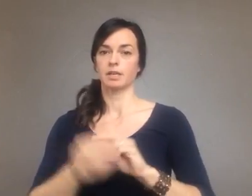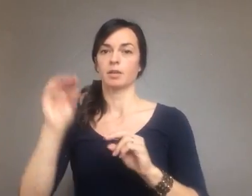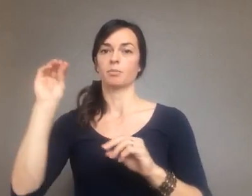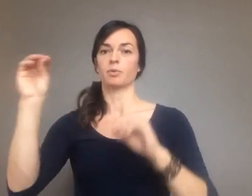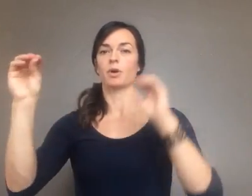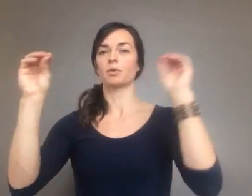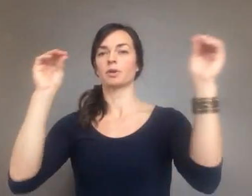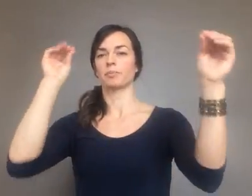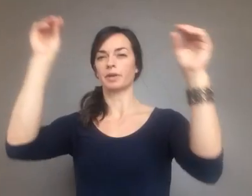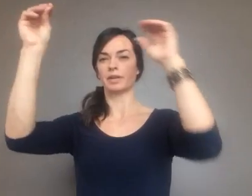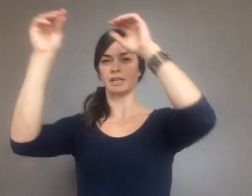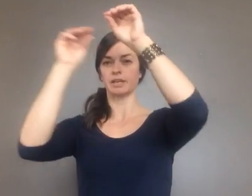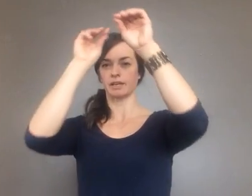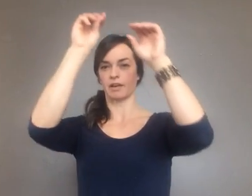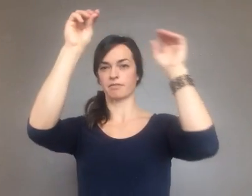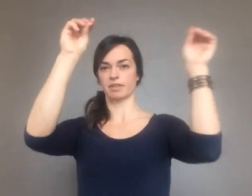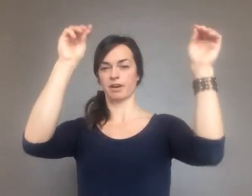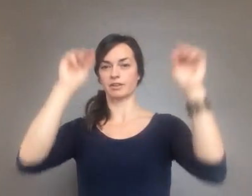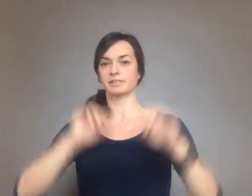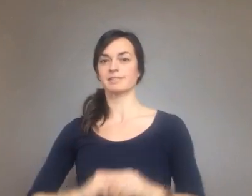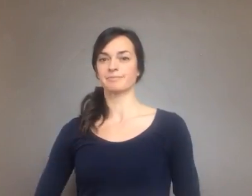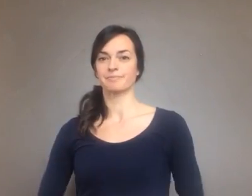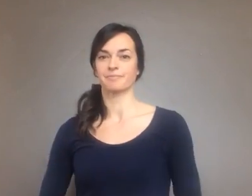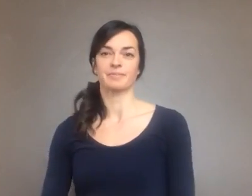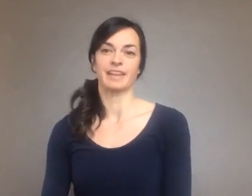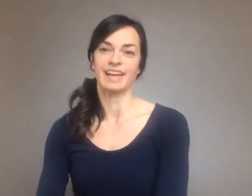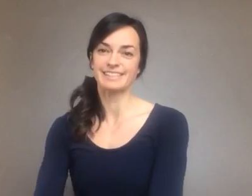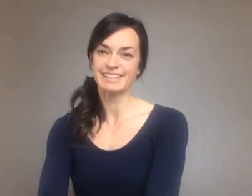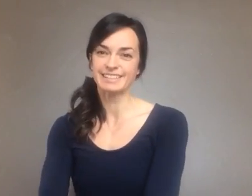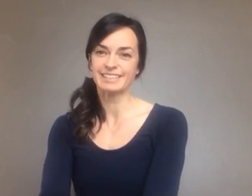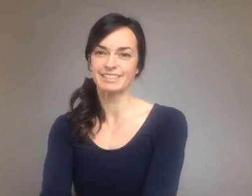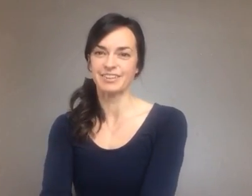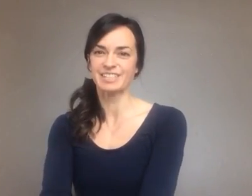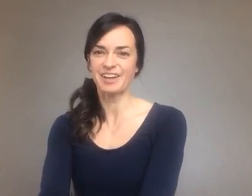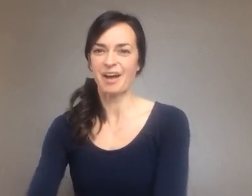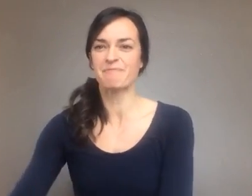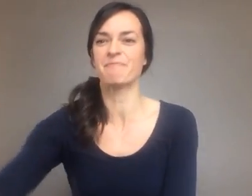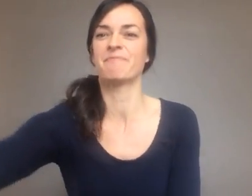Baroque period of the arts. And that's it. Great job.